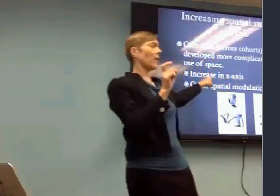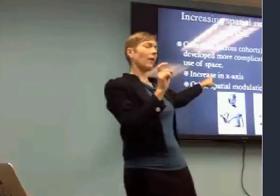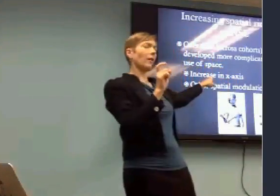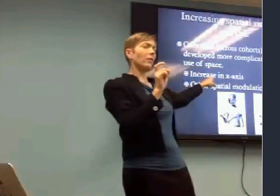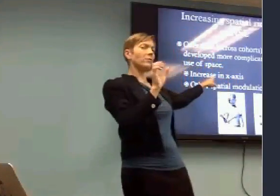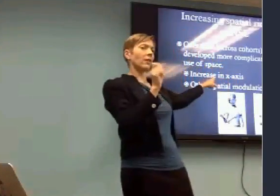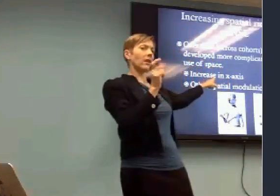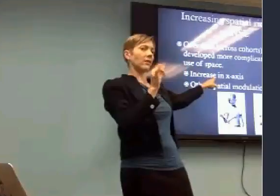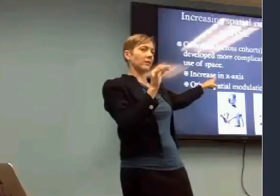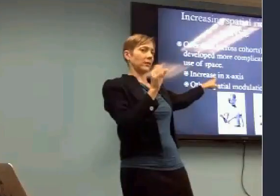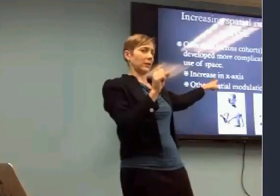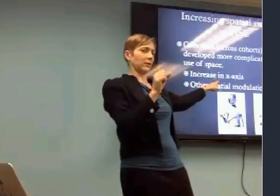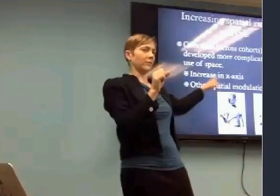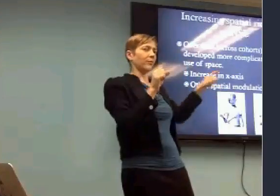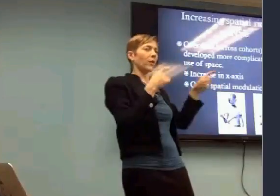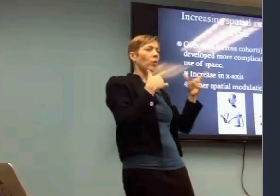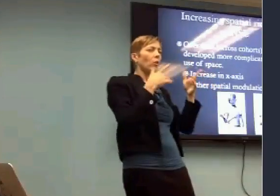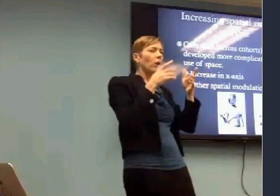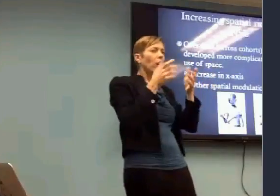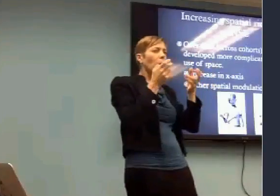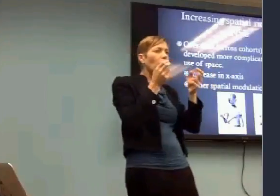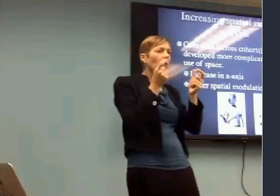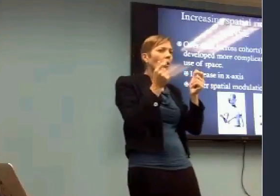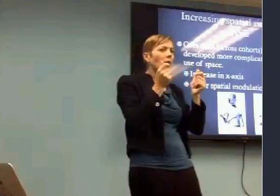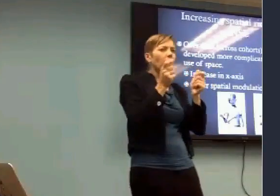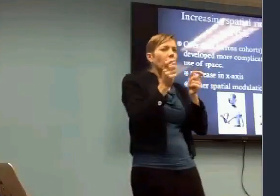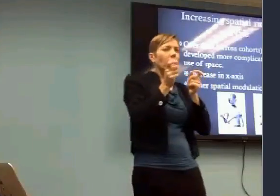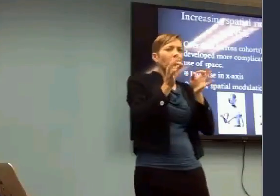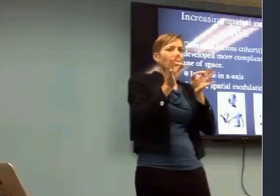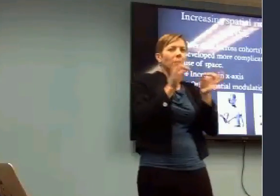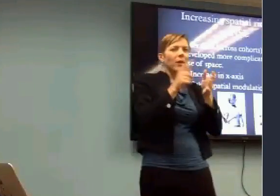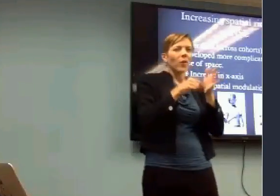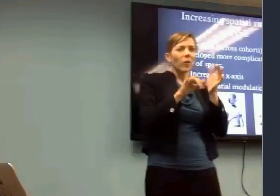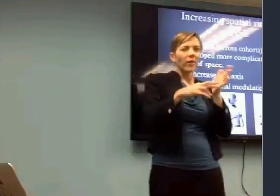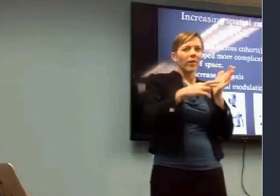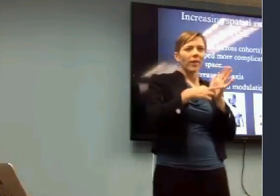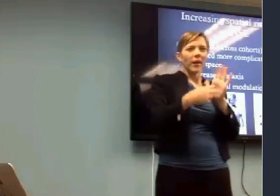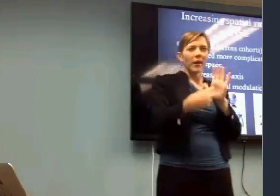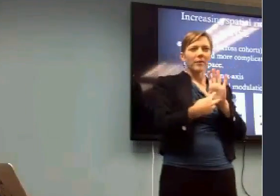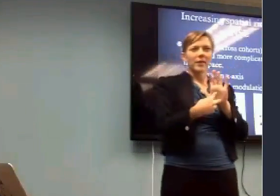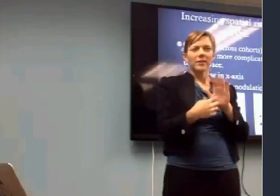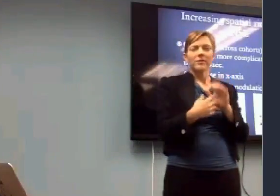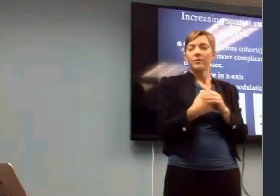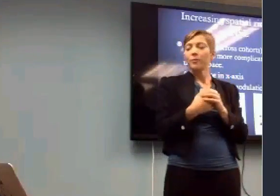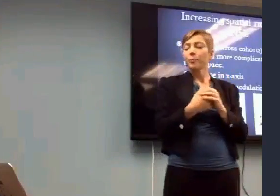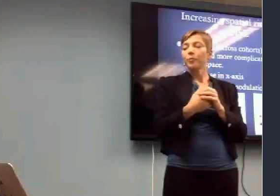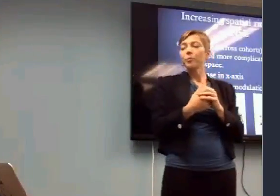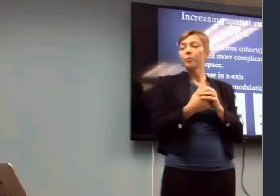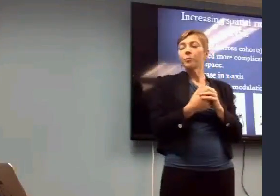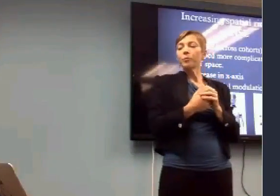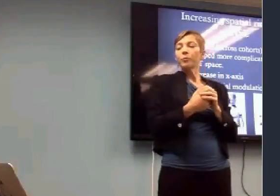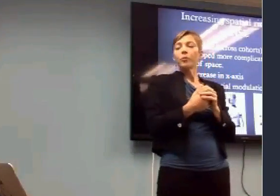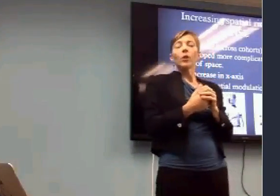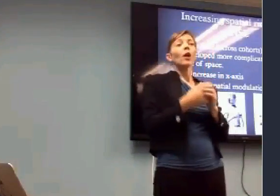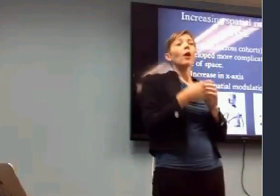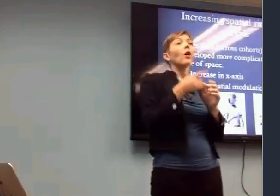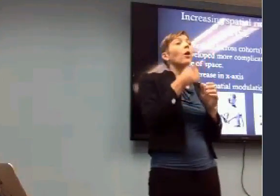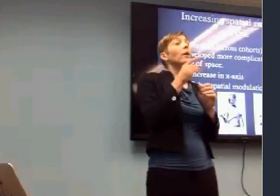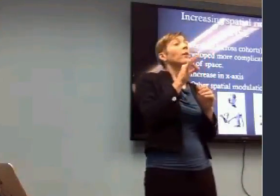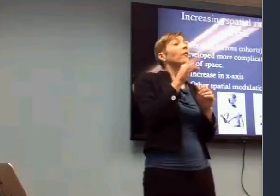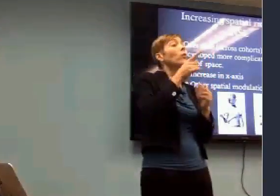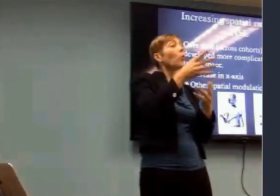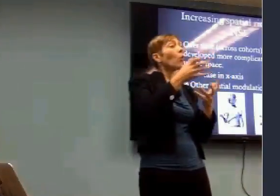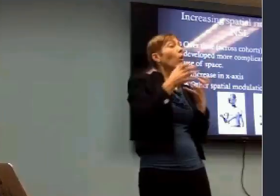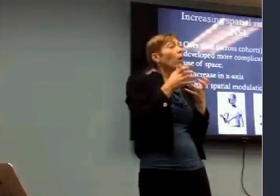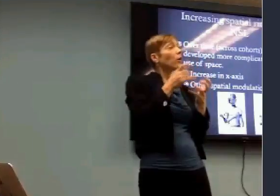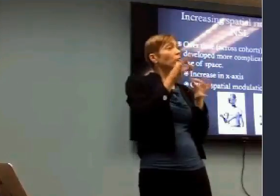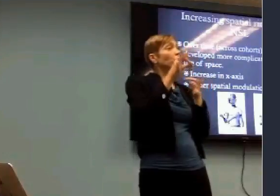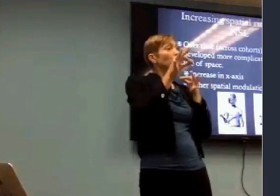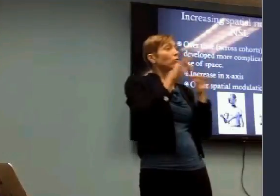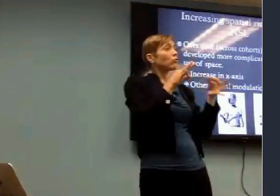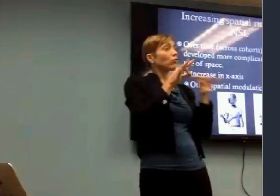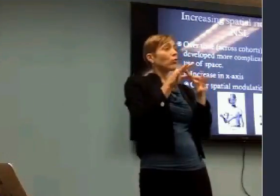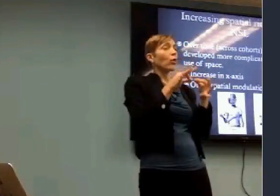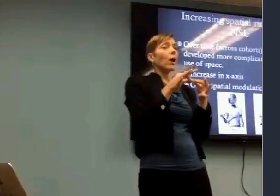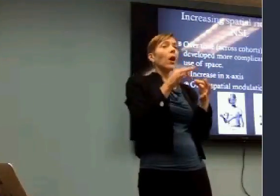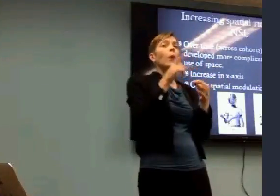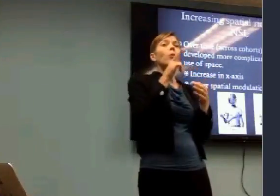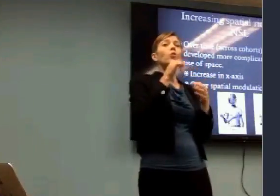the x-axis. And I'd like to give you a quick explanation of what the x-axis use means. If you would